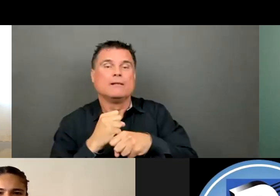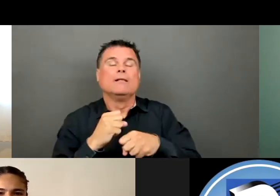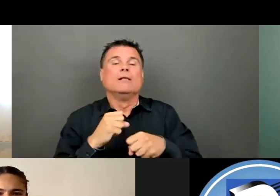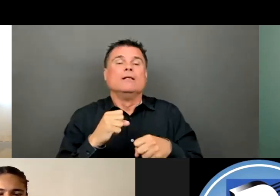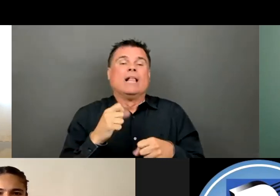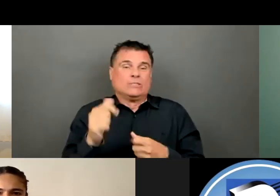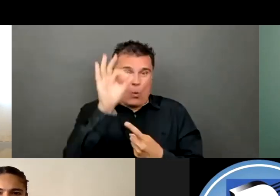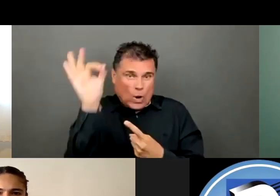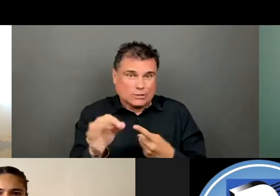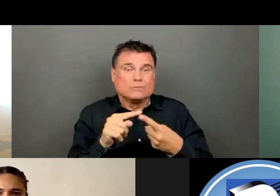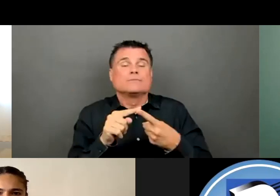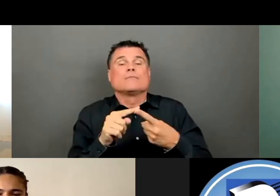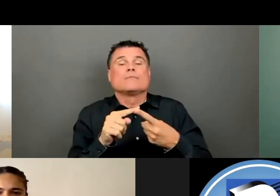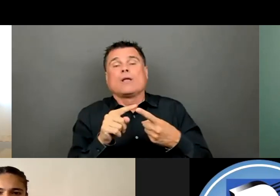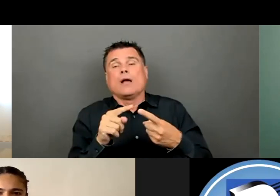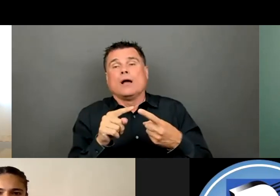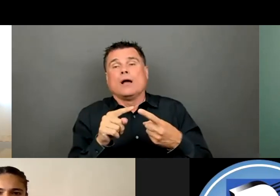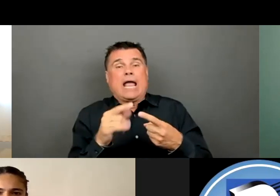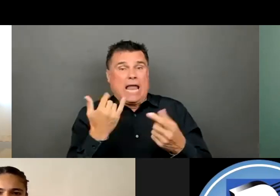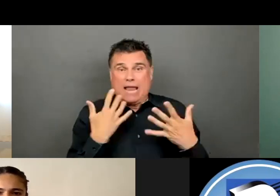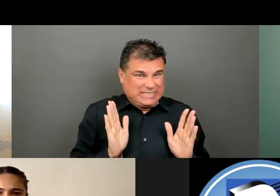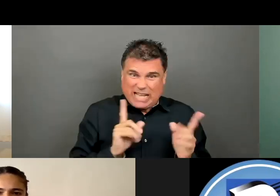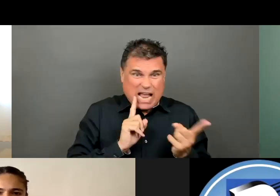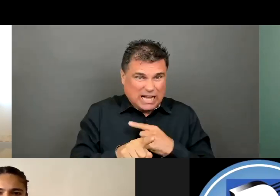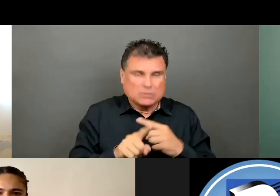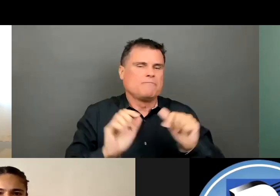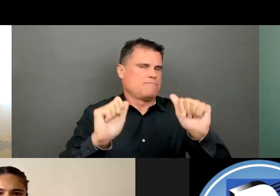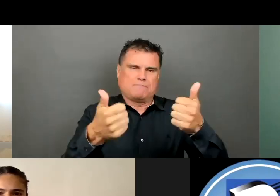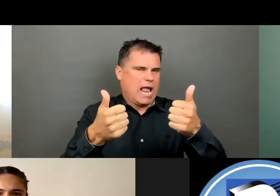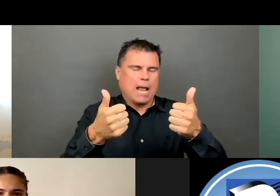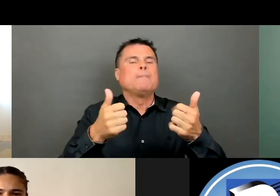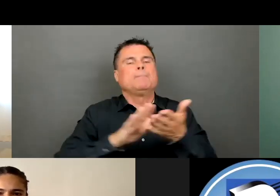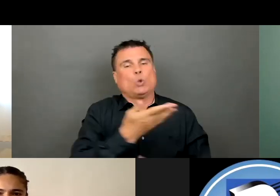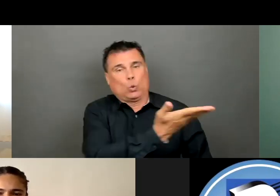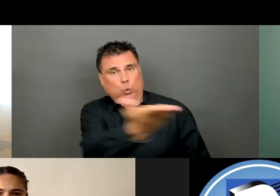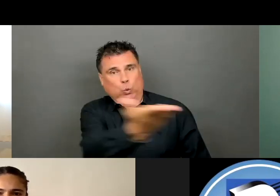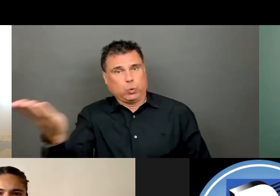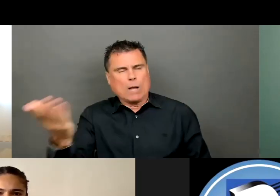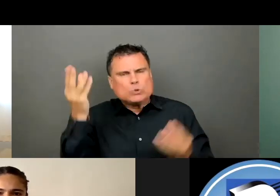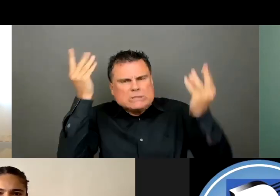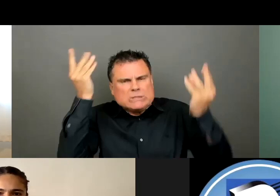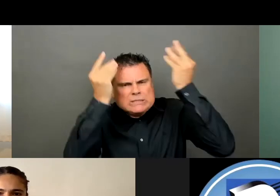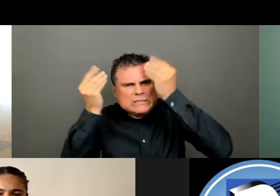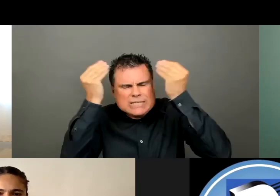Language do not influence international signs? So, but we don't have time then